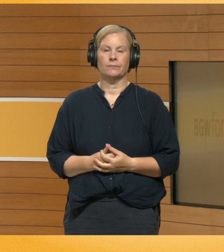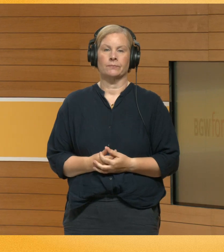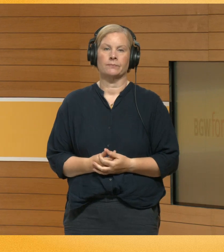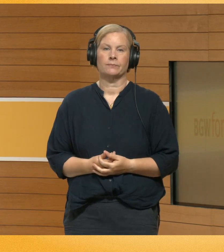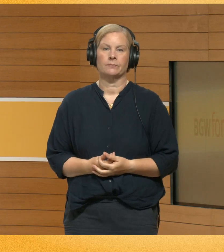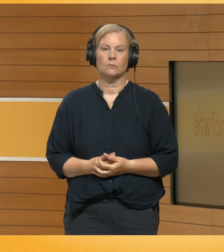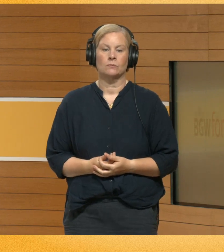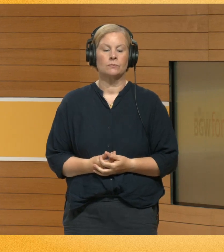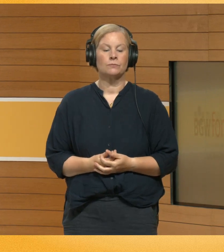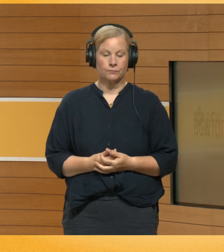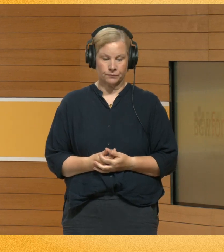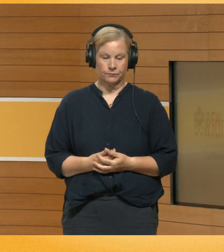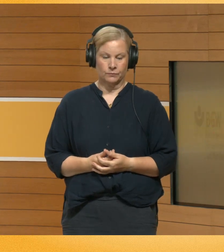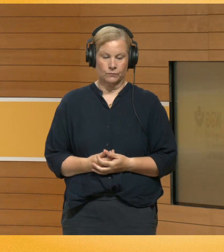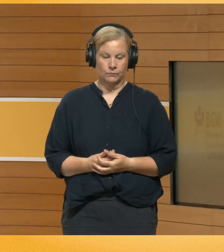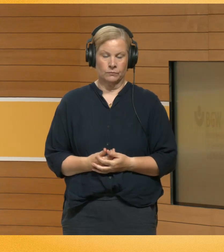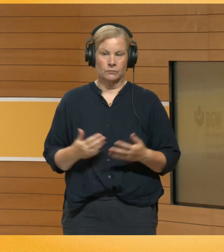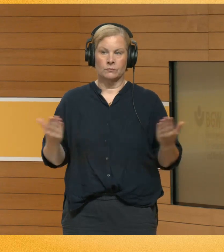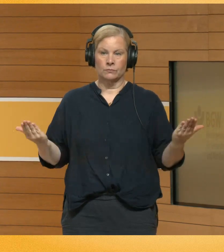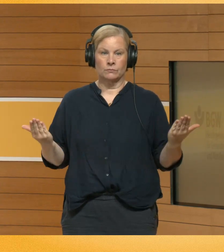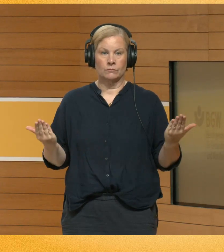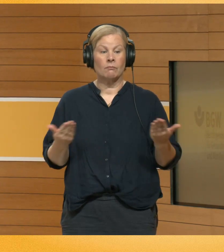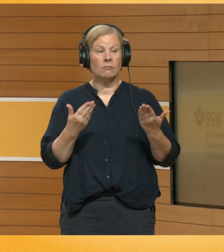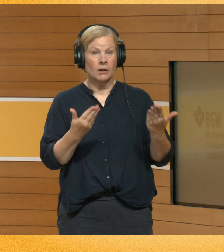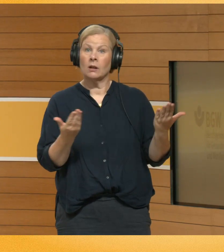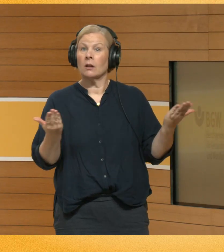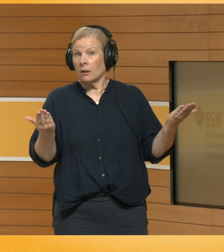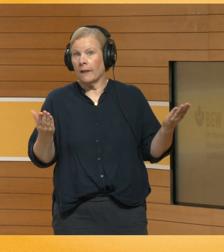tempted, it's a favorite quote from one of,